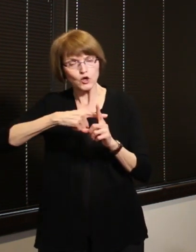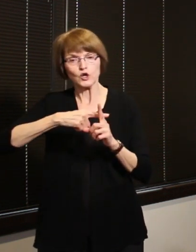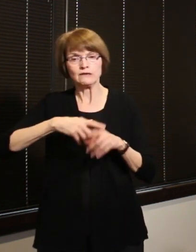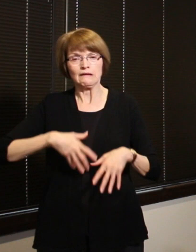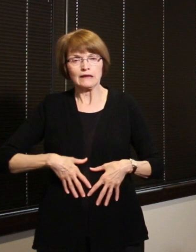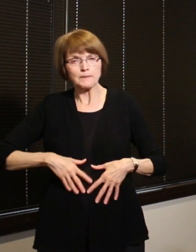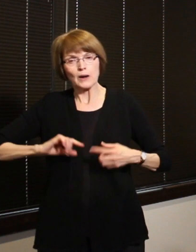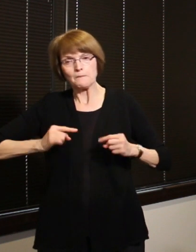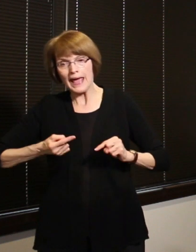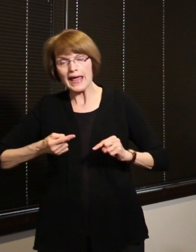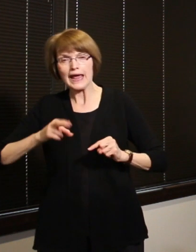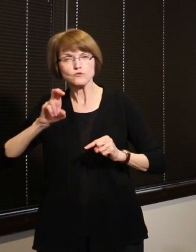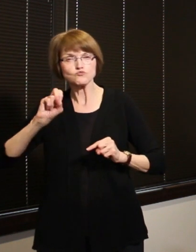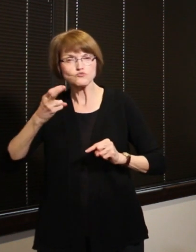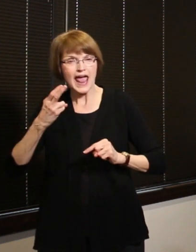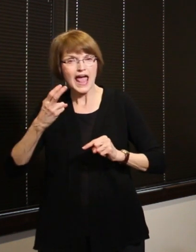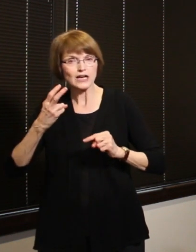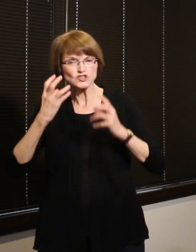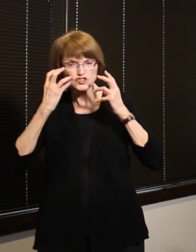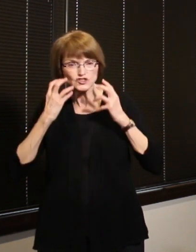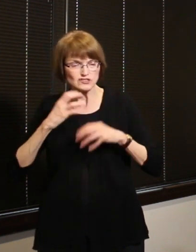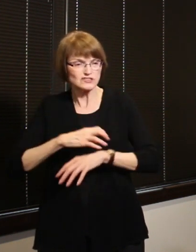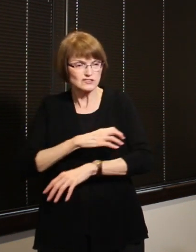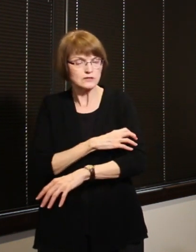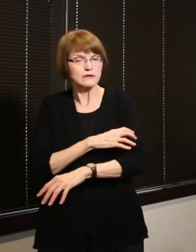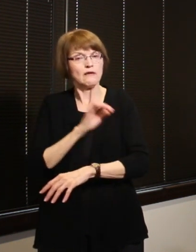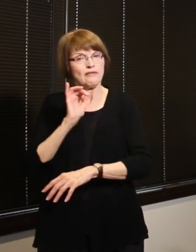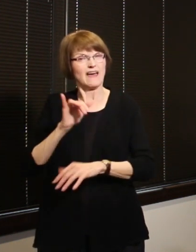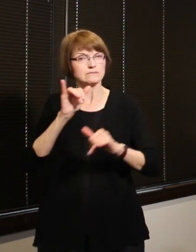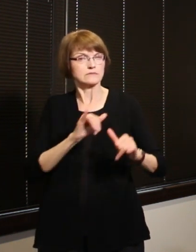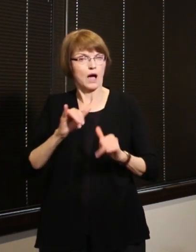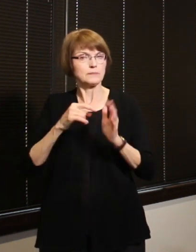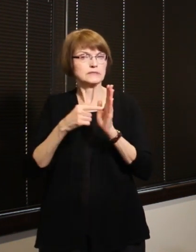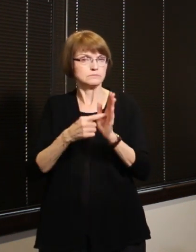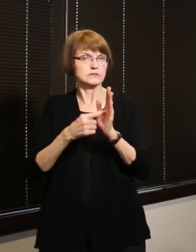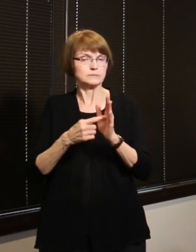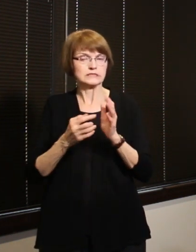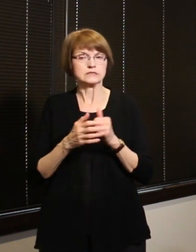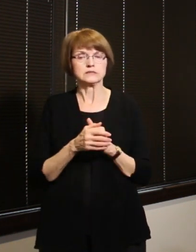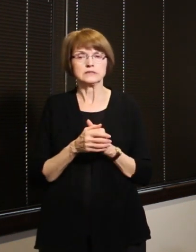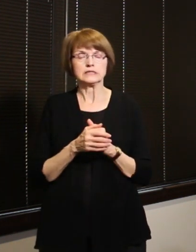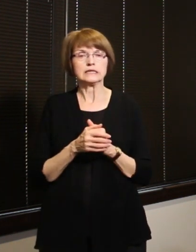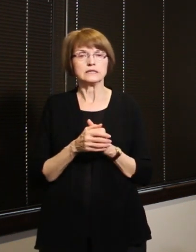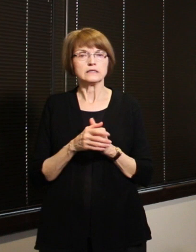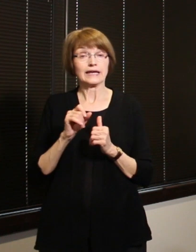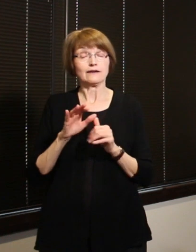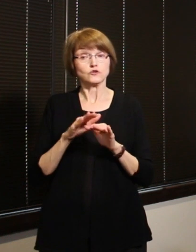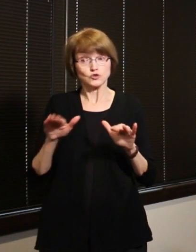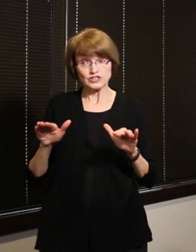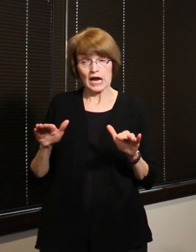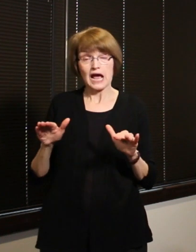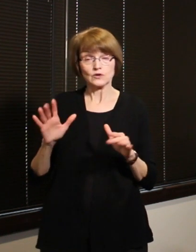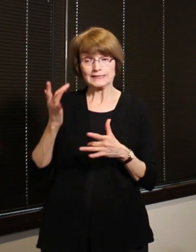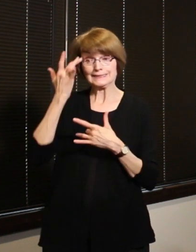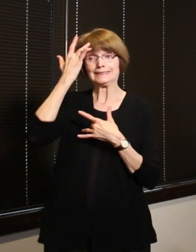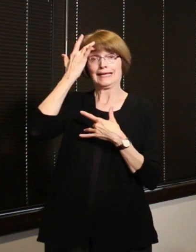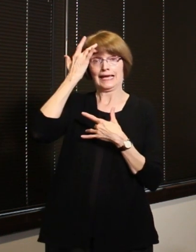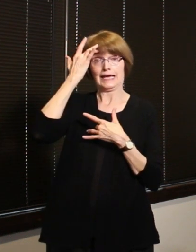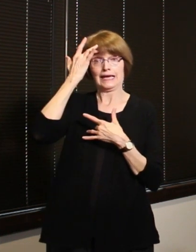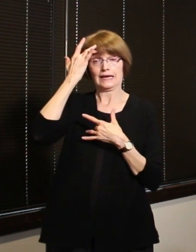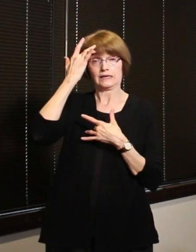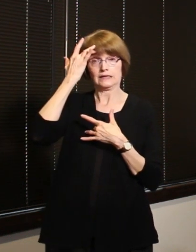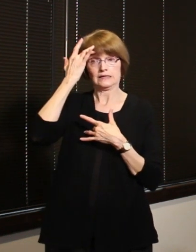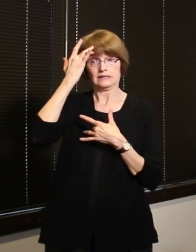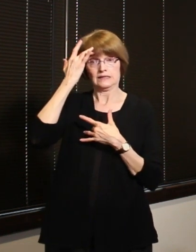out a rash. Those are some of the more common signs and symptoms. And so, if your child is sick